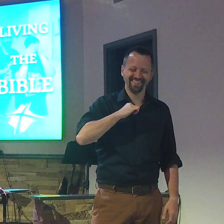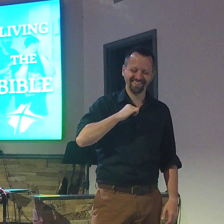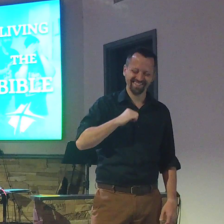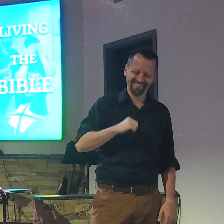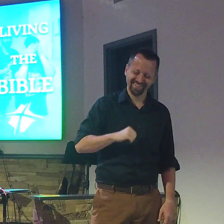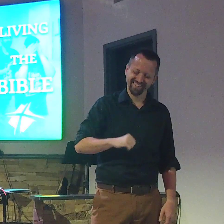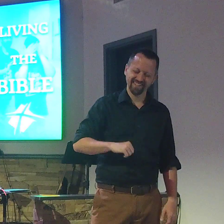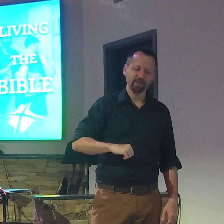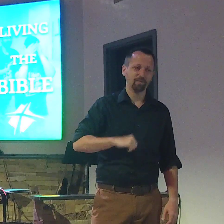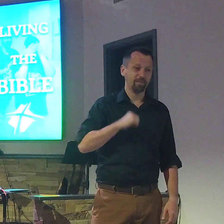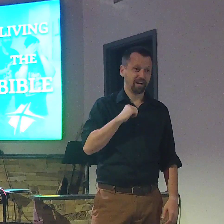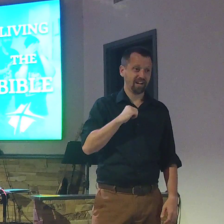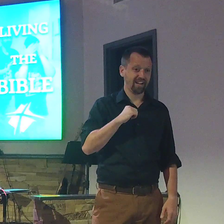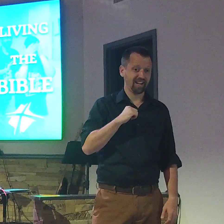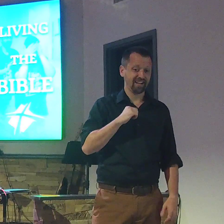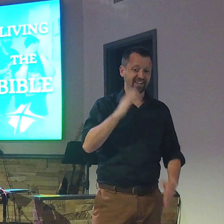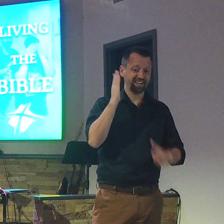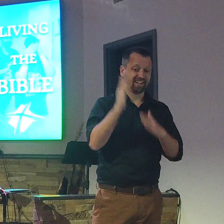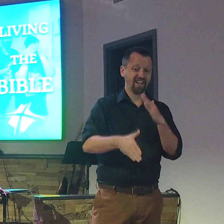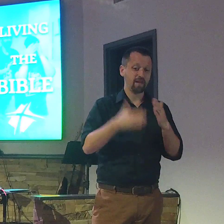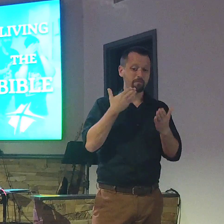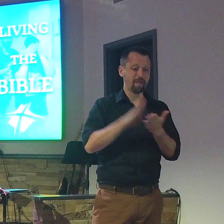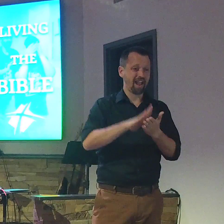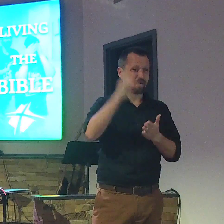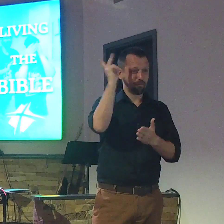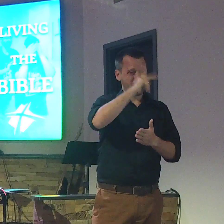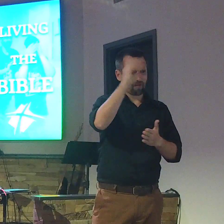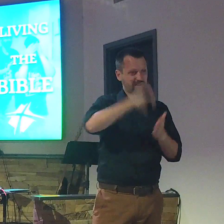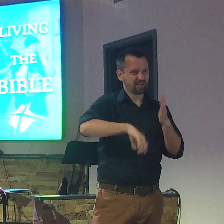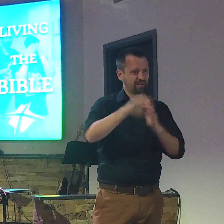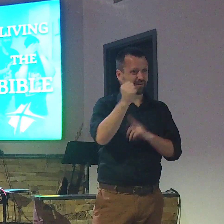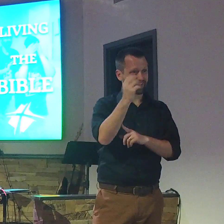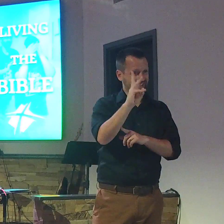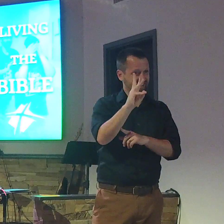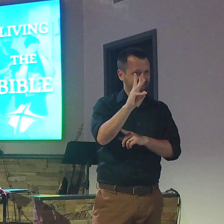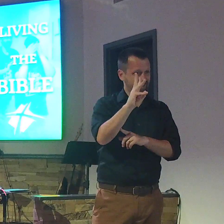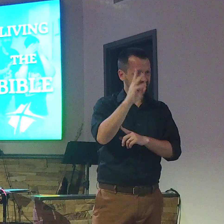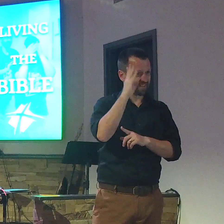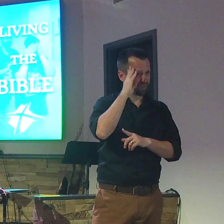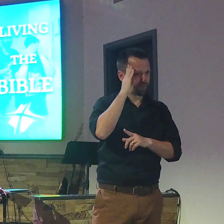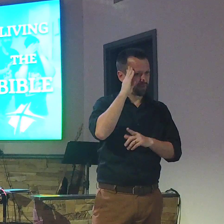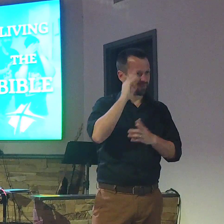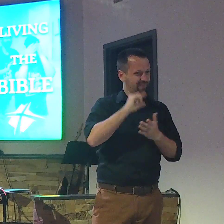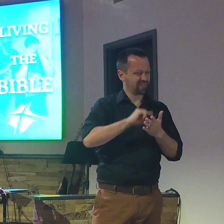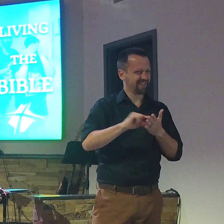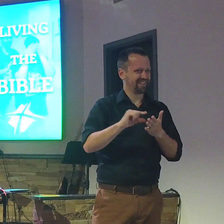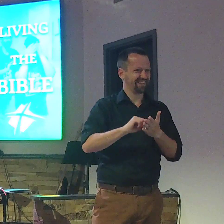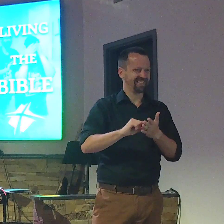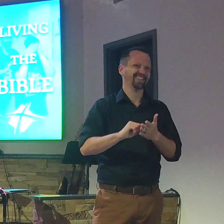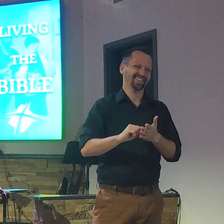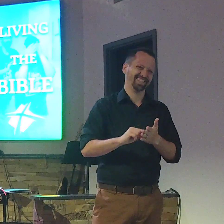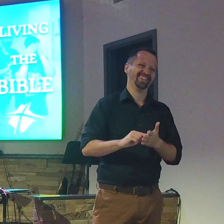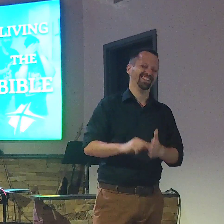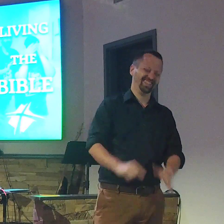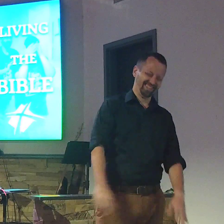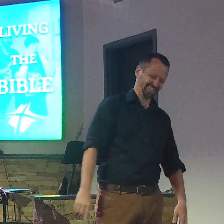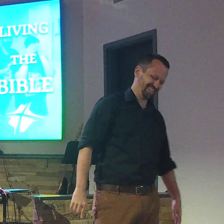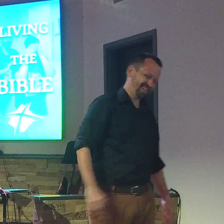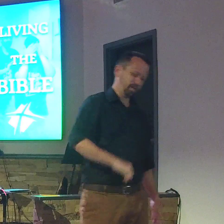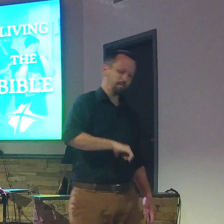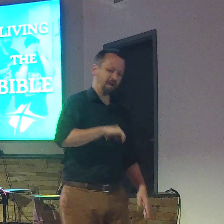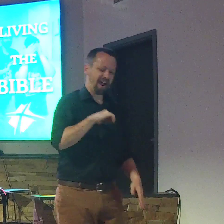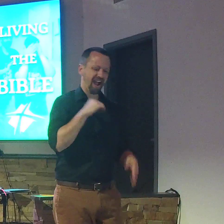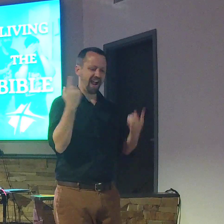Pride doesn't end well. In Proverbs chapter 16, most of us know this verse. It says, pride goeth before destruction.